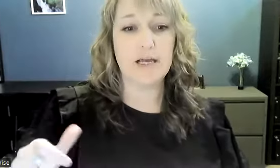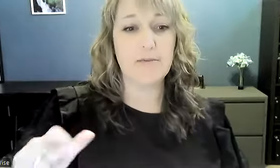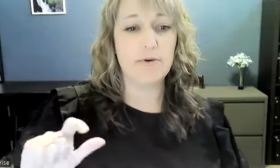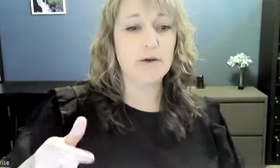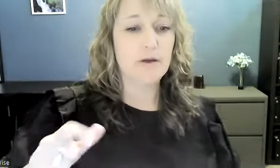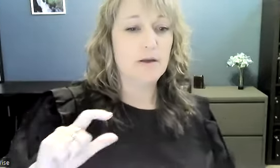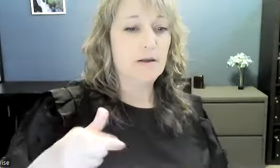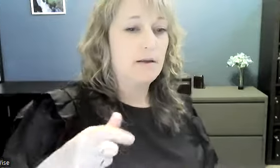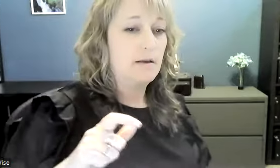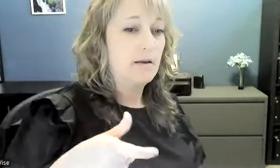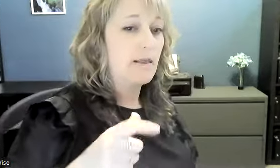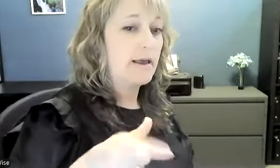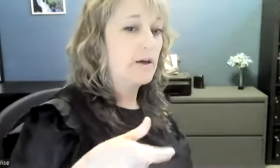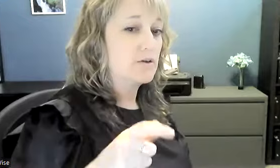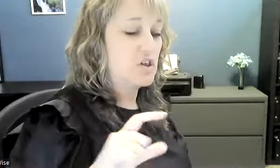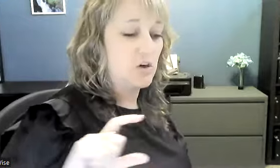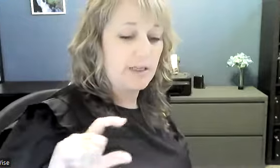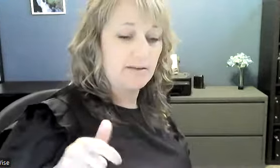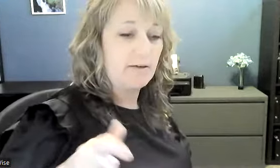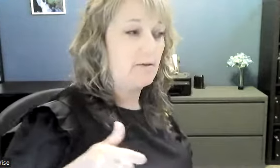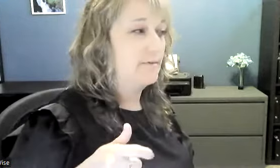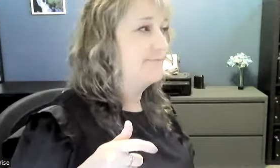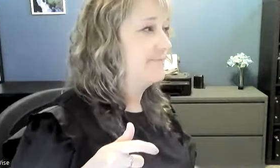shape, like you're turning the little,